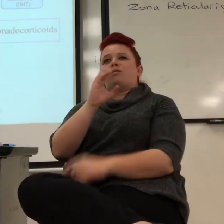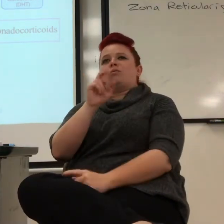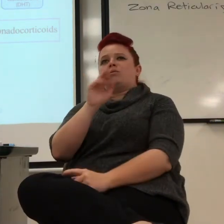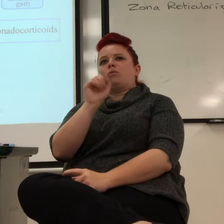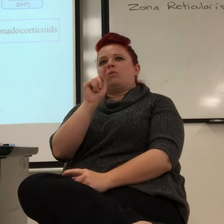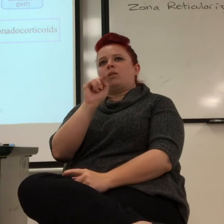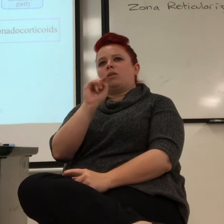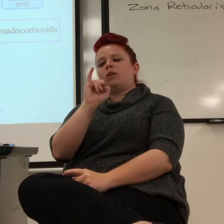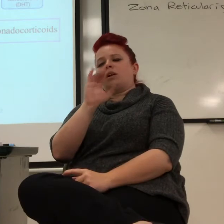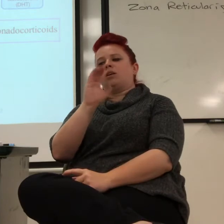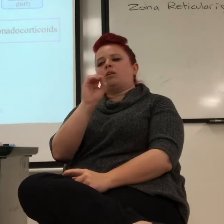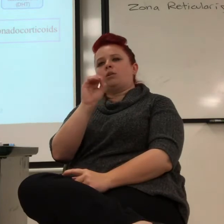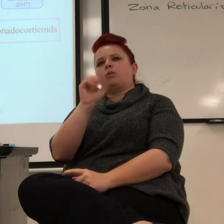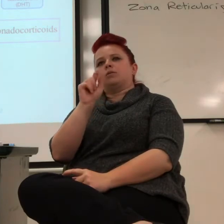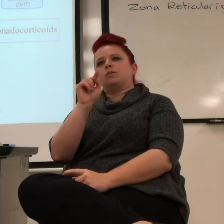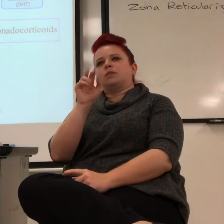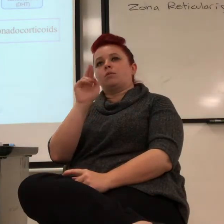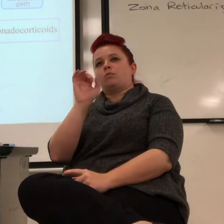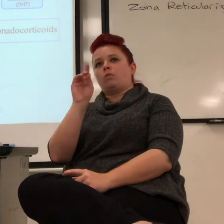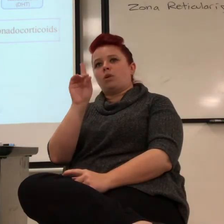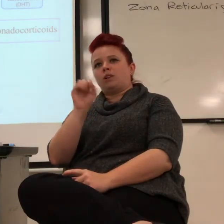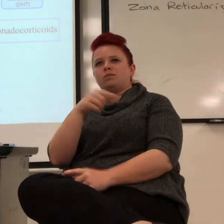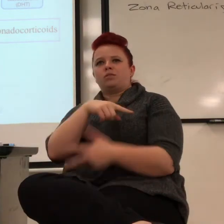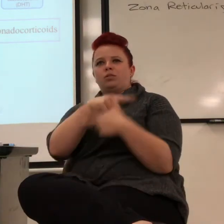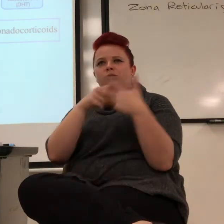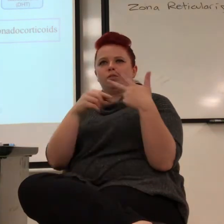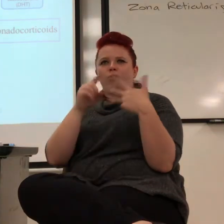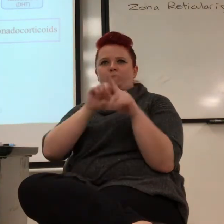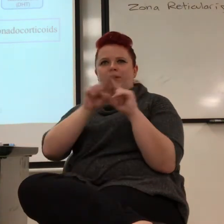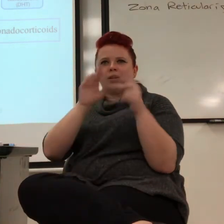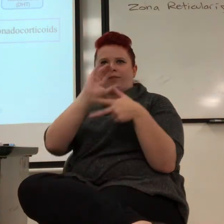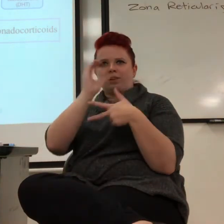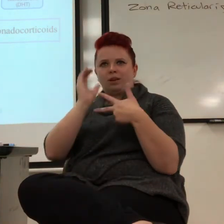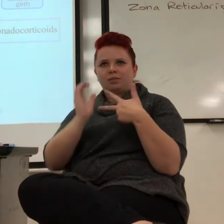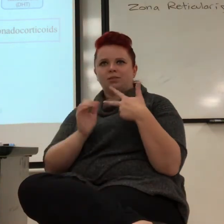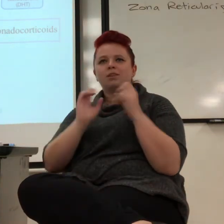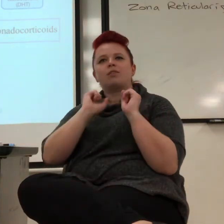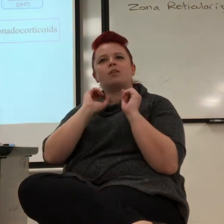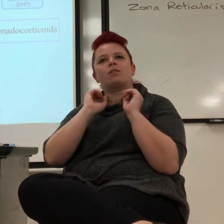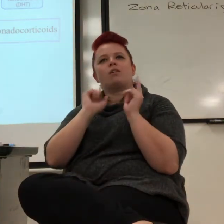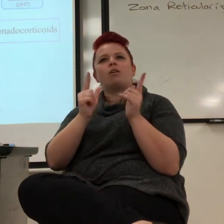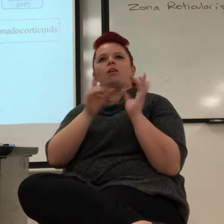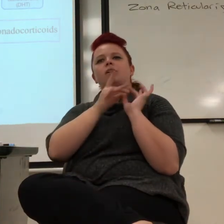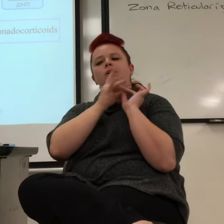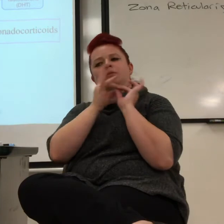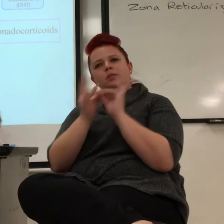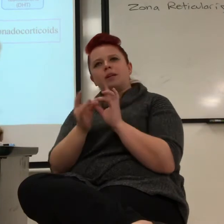classes, are closely related and they're derived from cholesterol. I would know that.